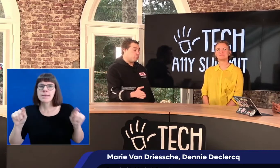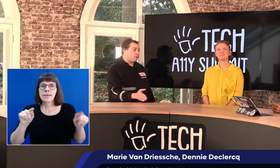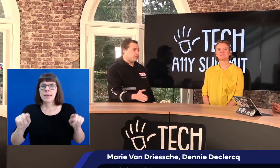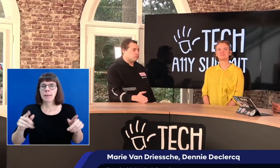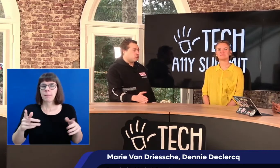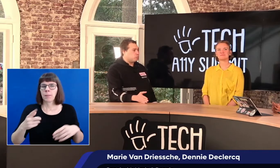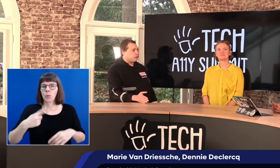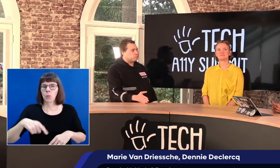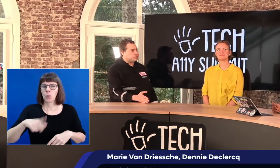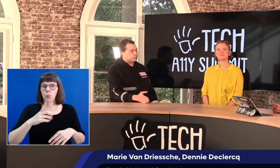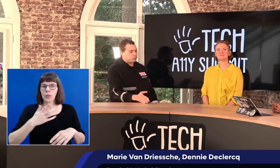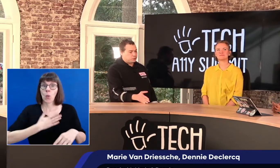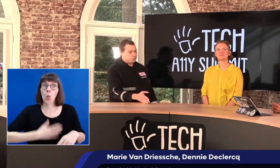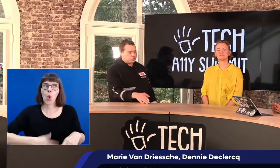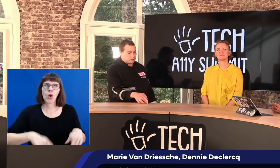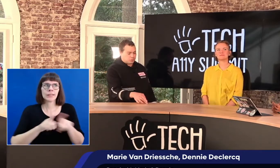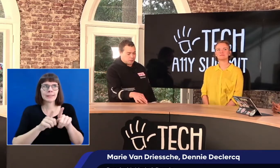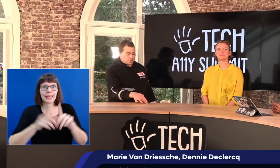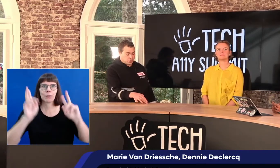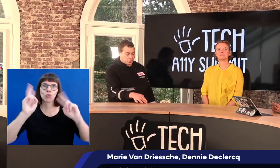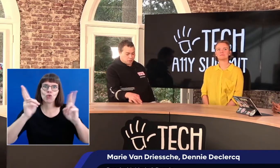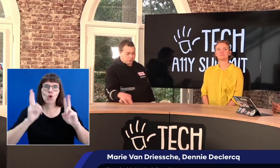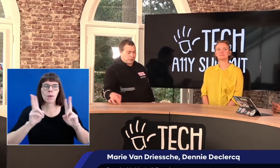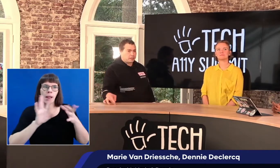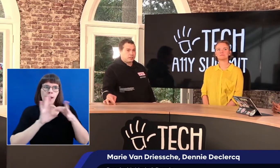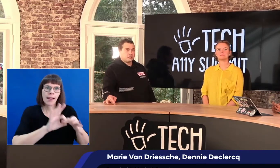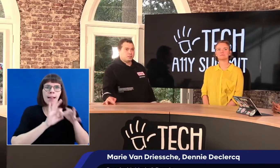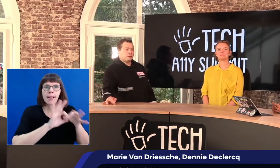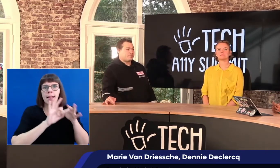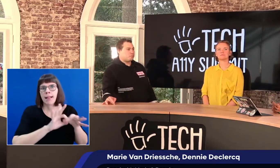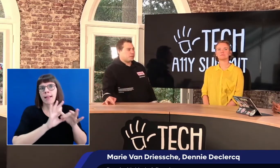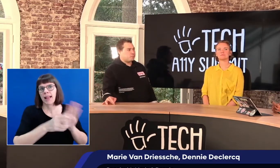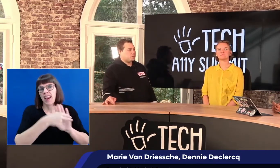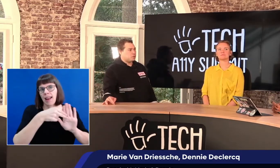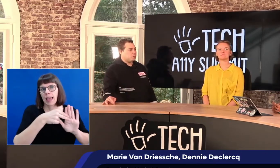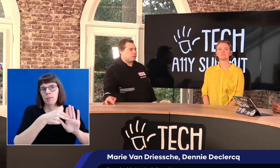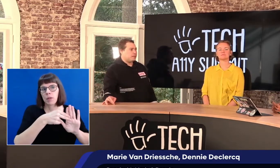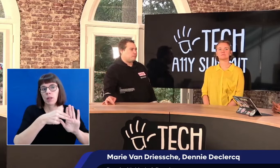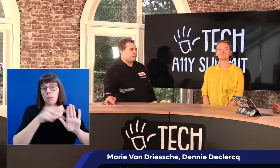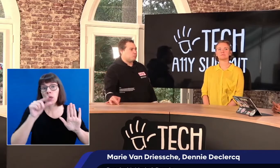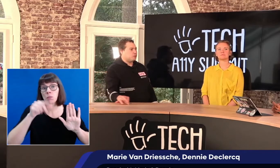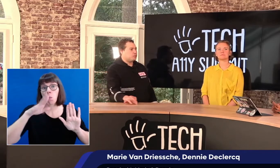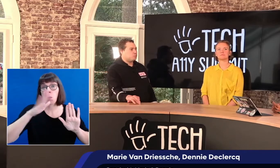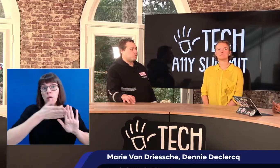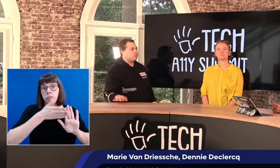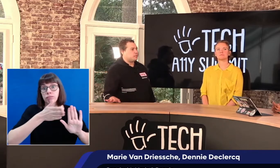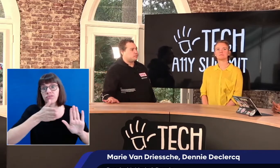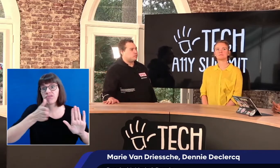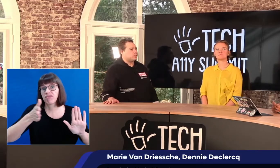the label as normal as much as possible. So the farther that you are from the label normal, in fact, the